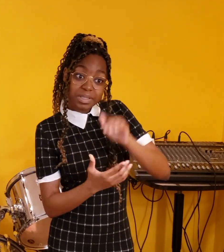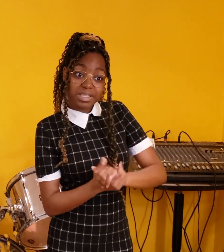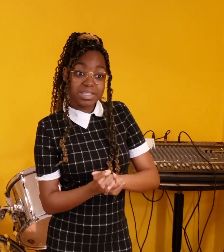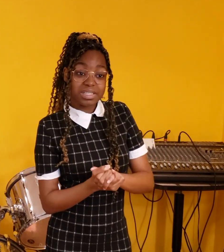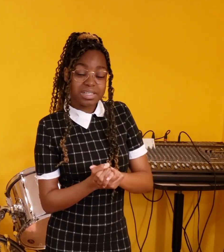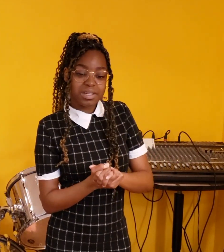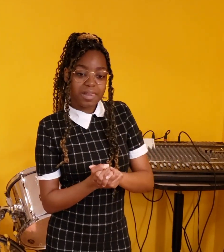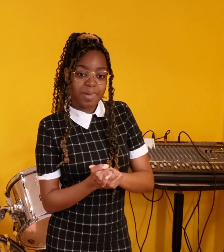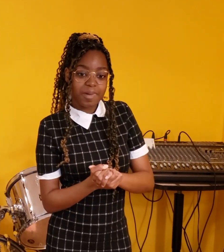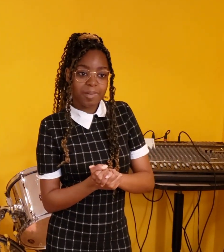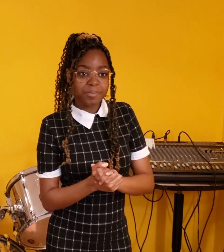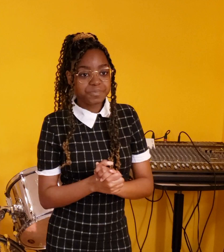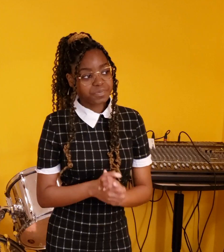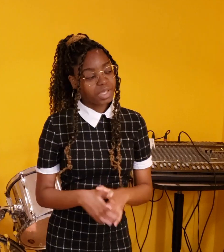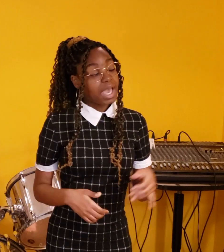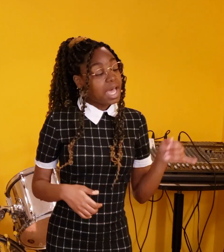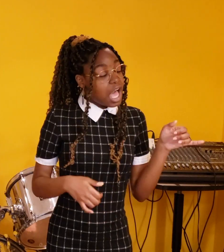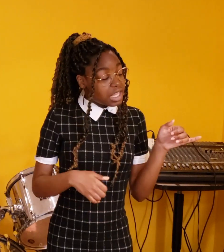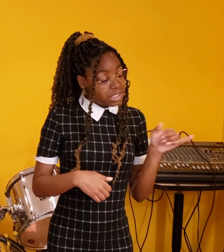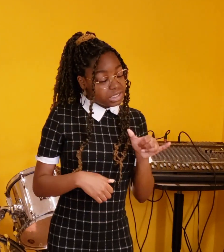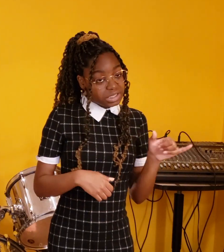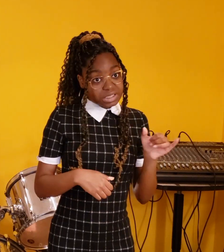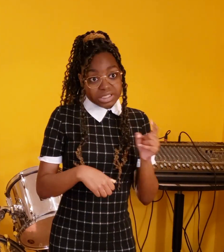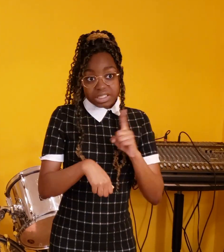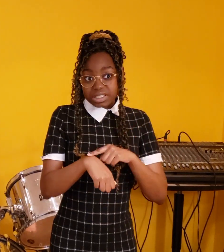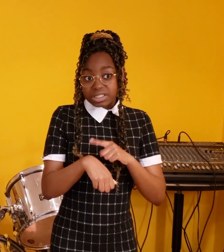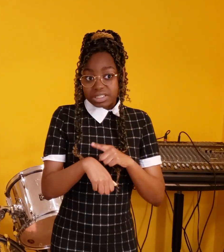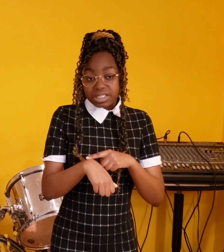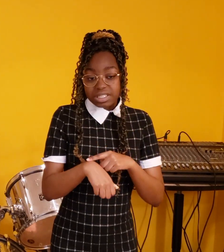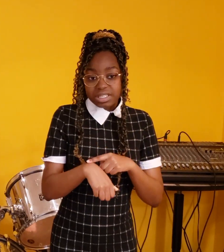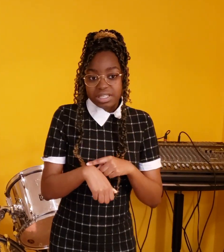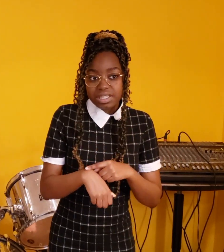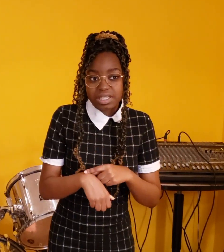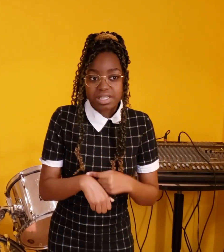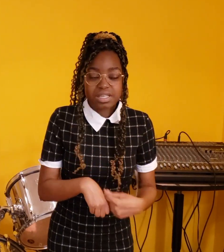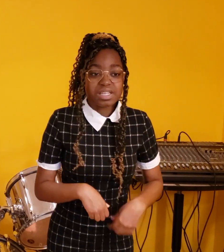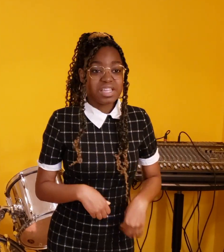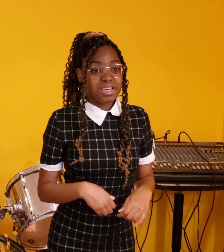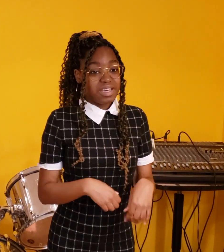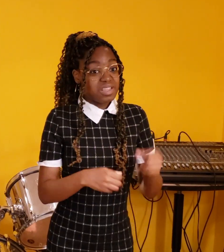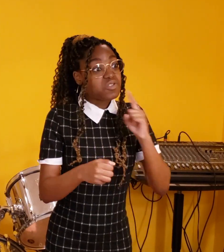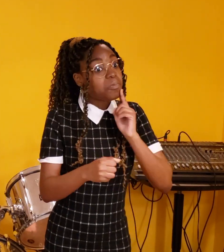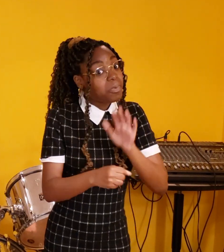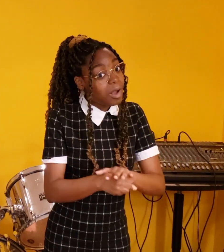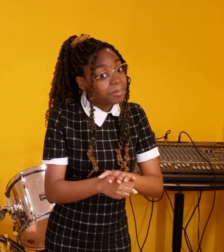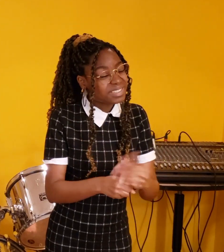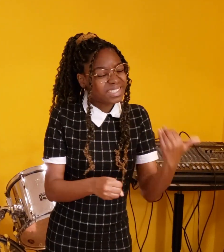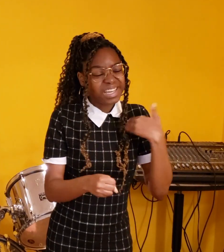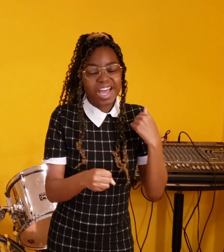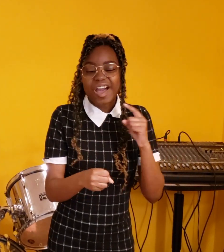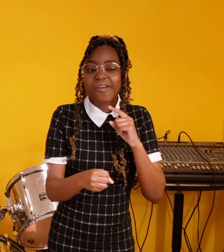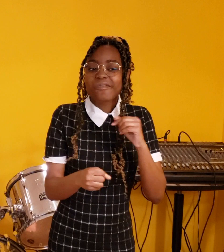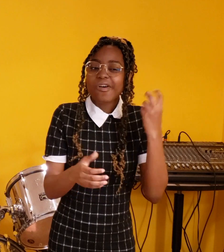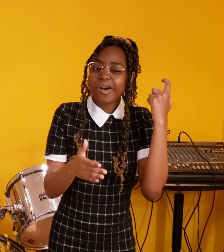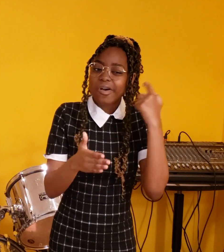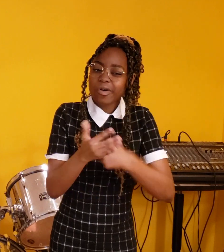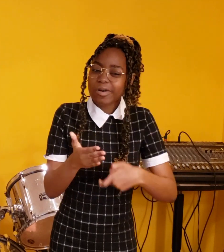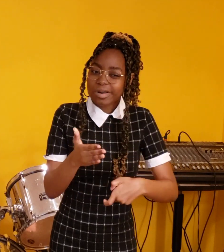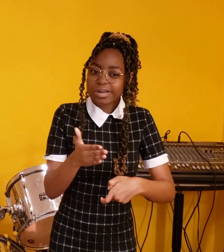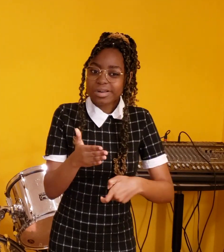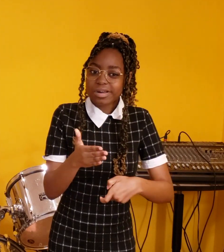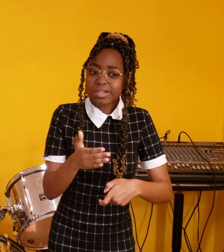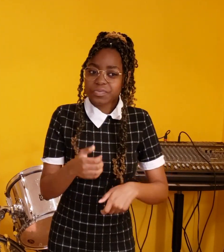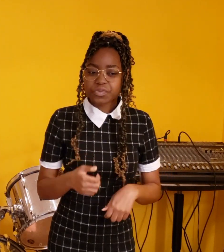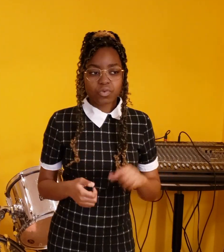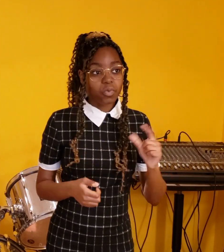But at the same time, the promise involve cost. So we see the charity. We